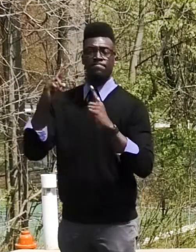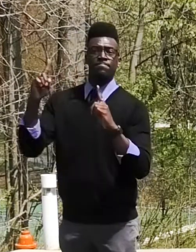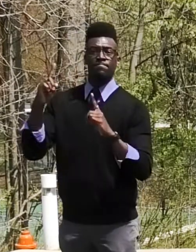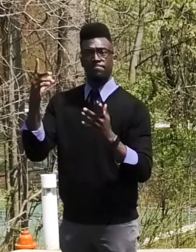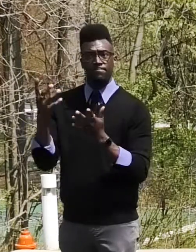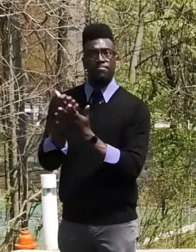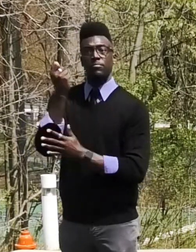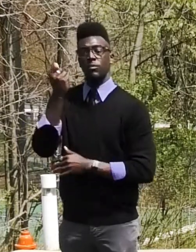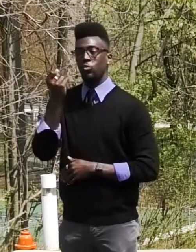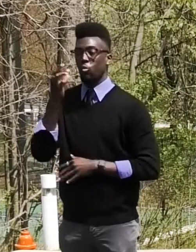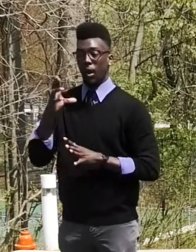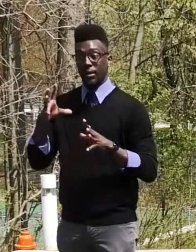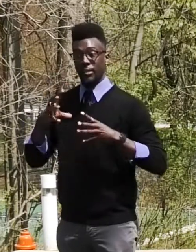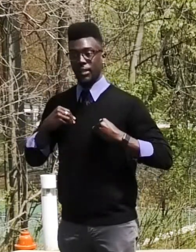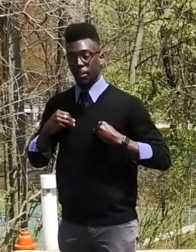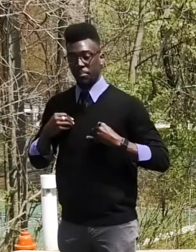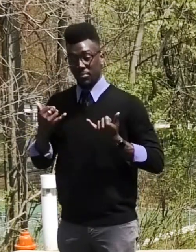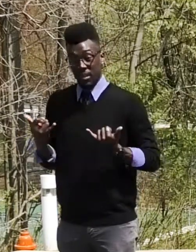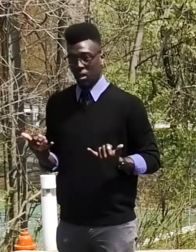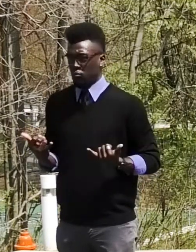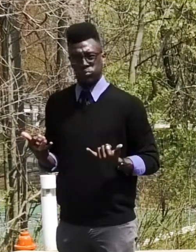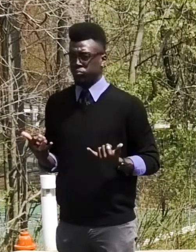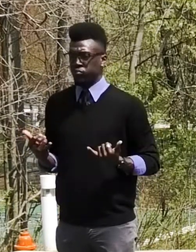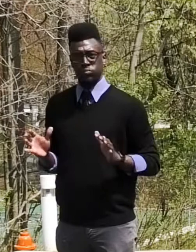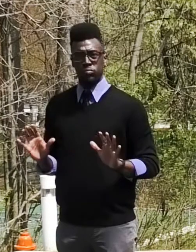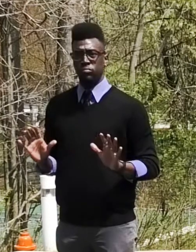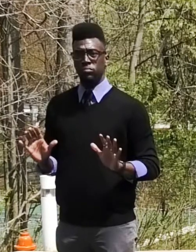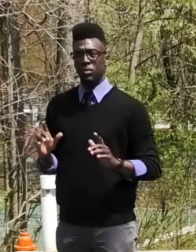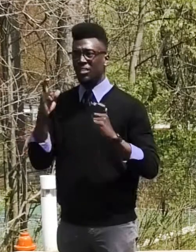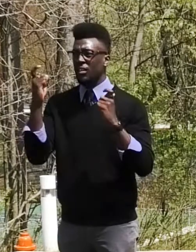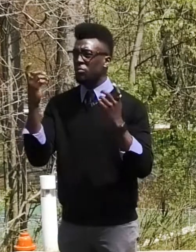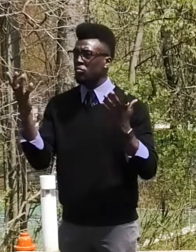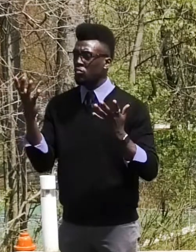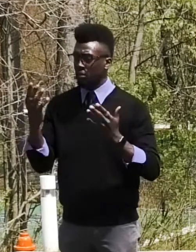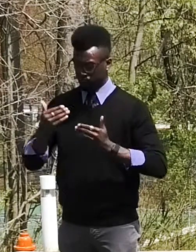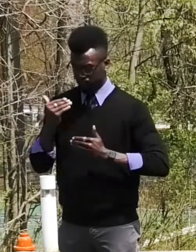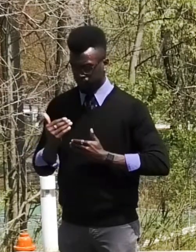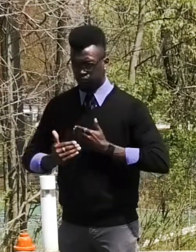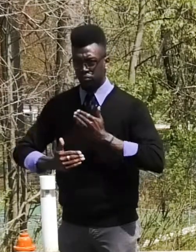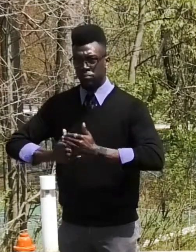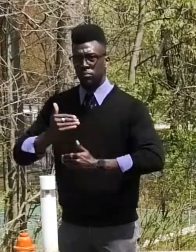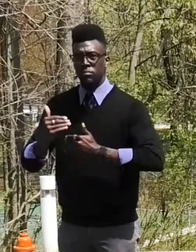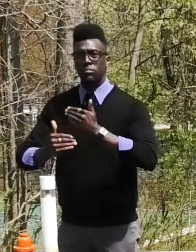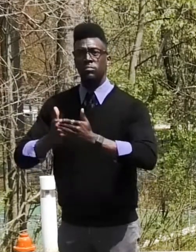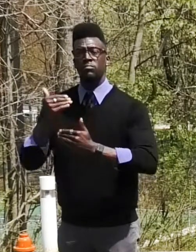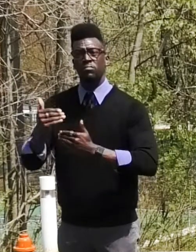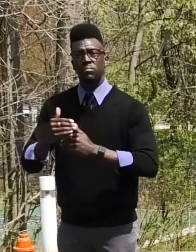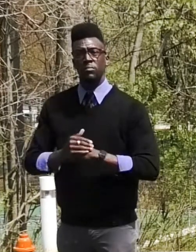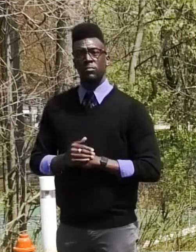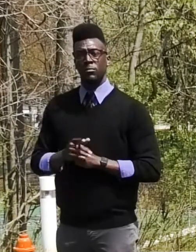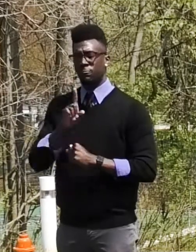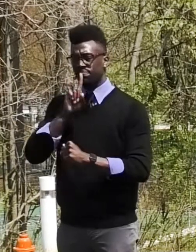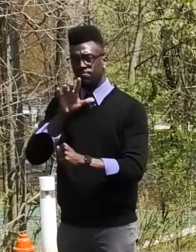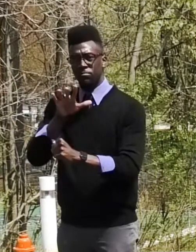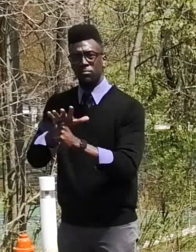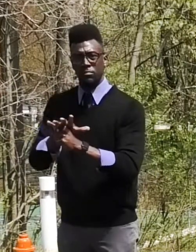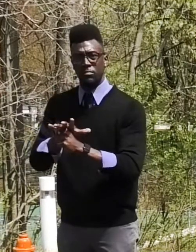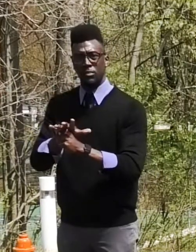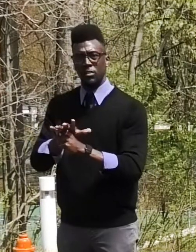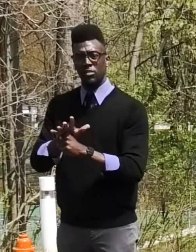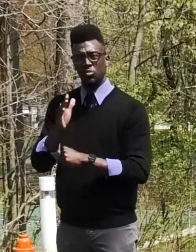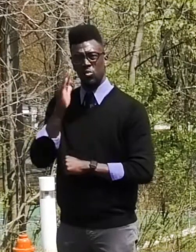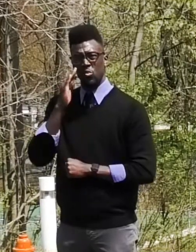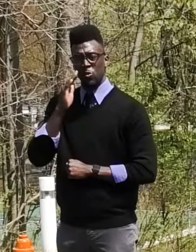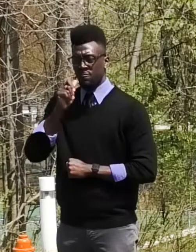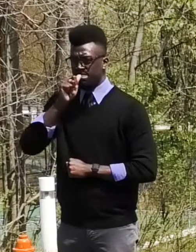way things are. Instead, it's a celebration of progress. It's an affirmation that despite the